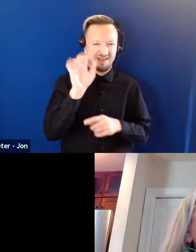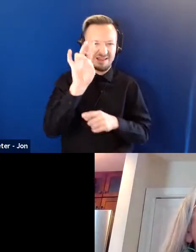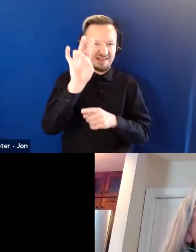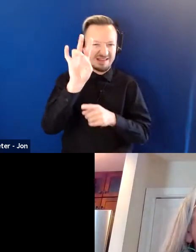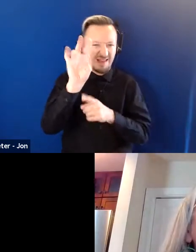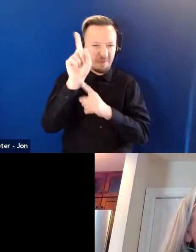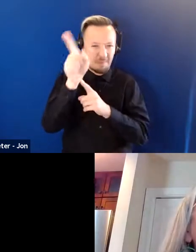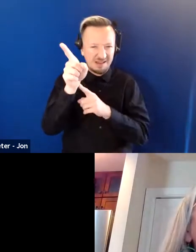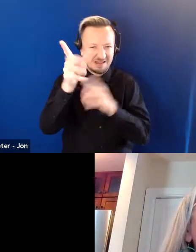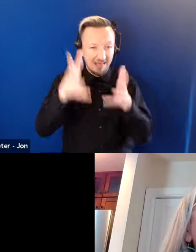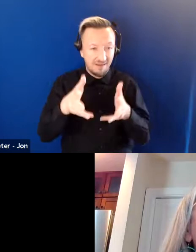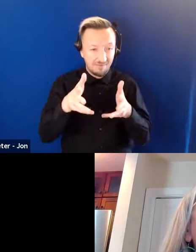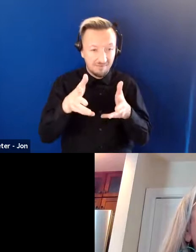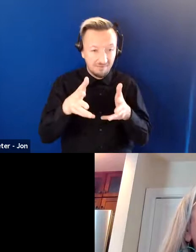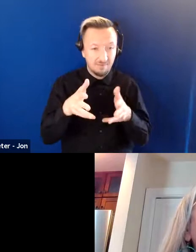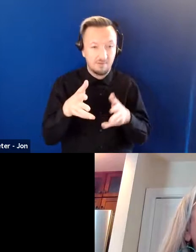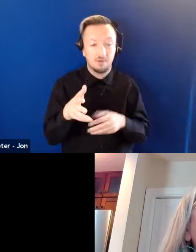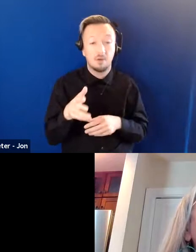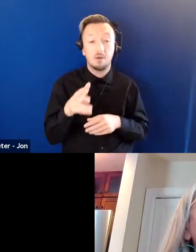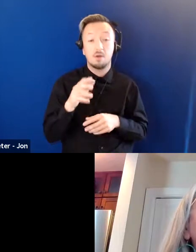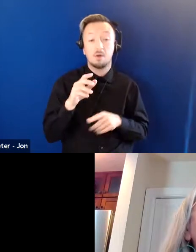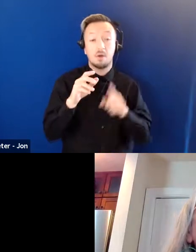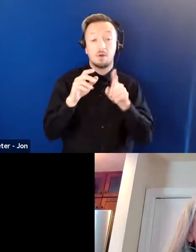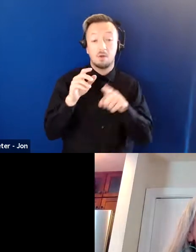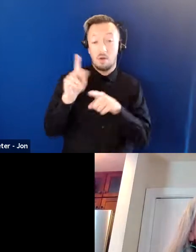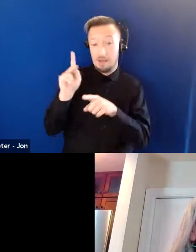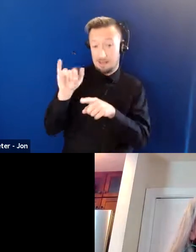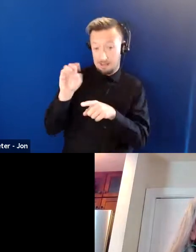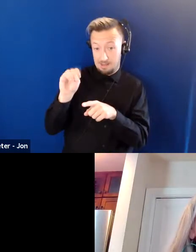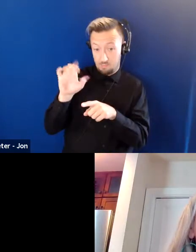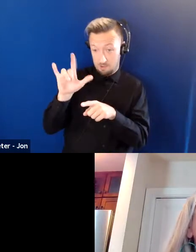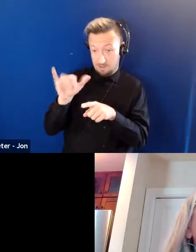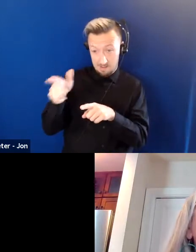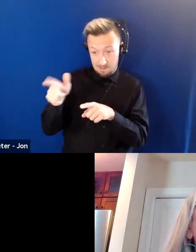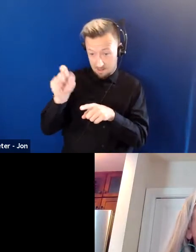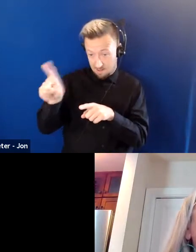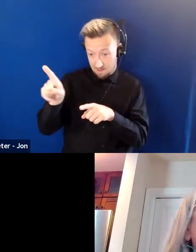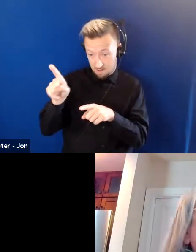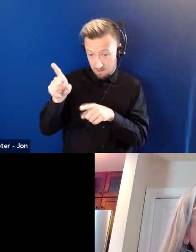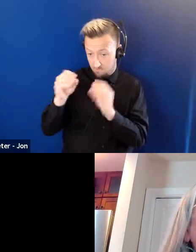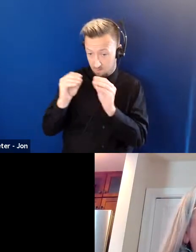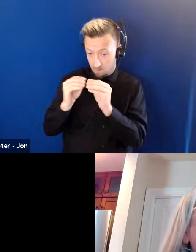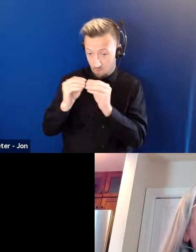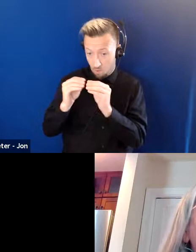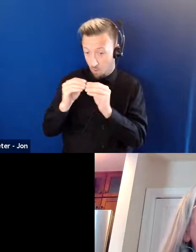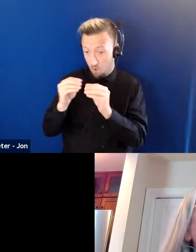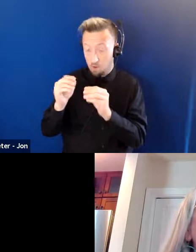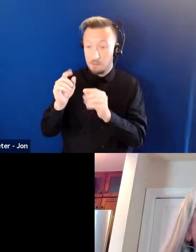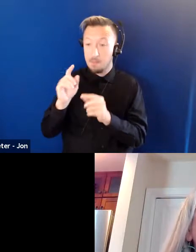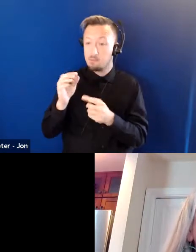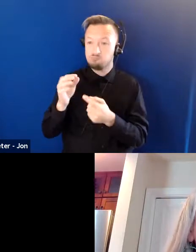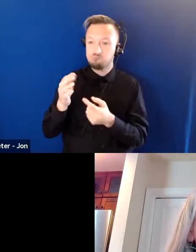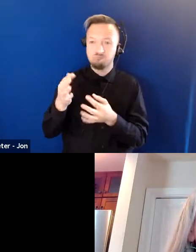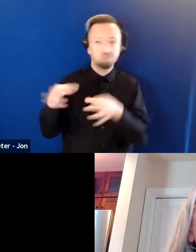7 minutes left, Shelly. So Kimberly, I wanted to check in with you and see if there's any other like pertinent